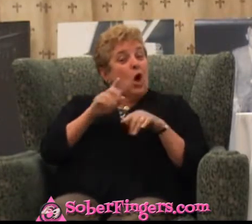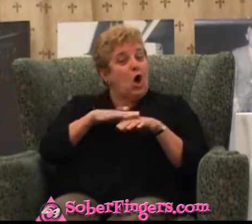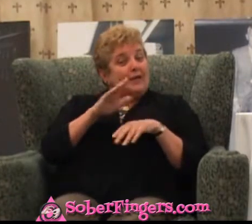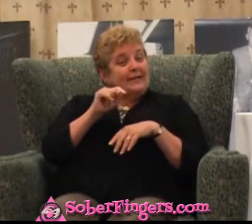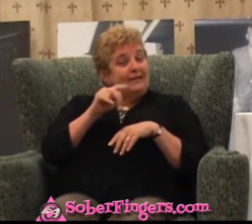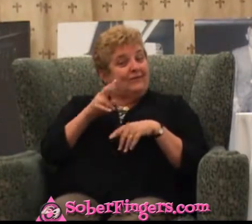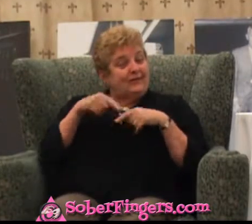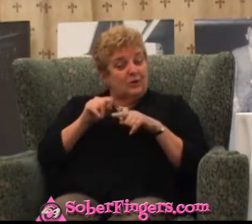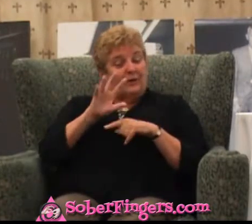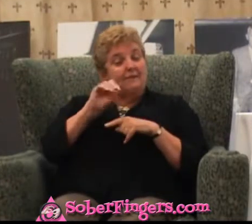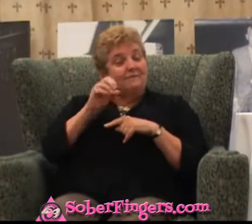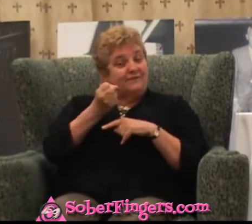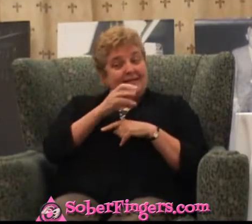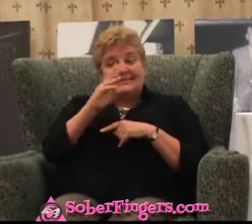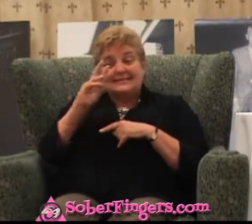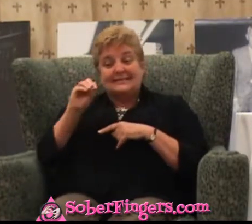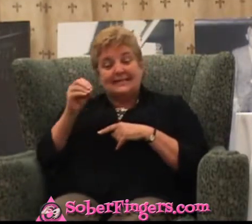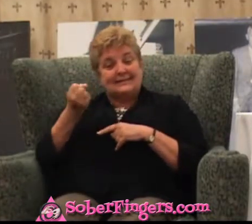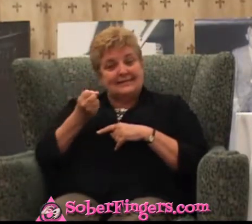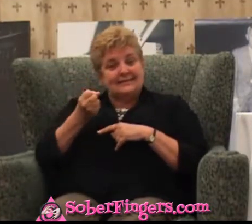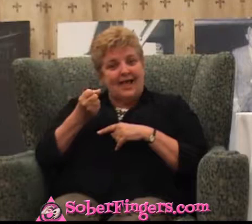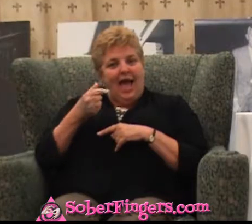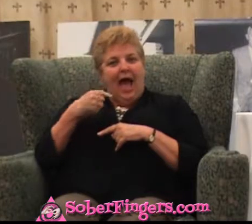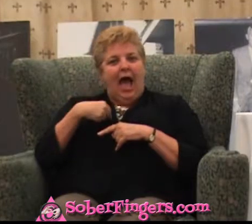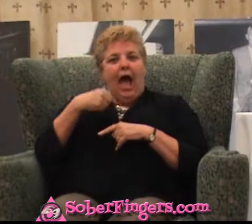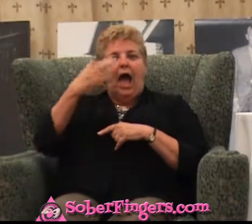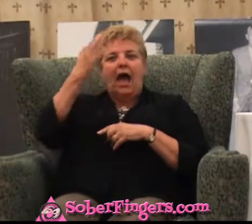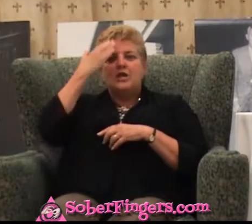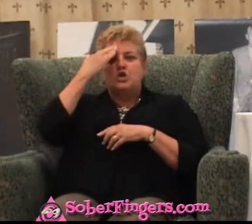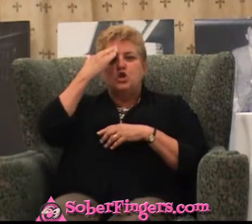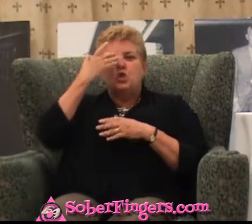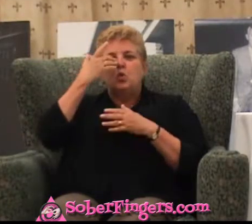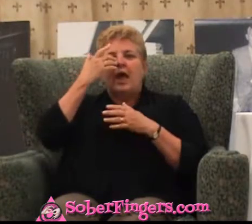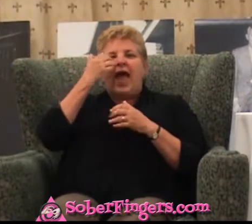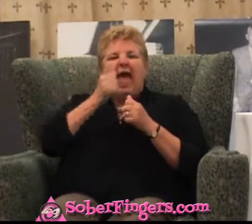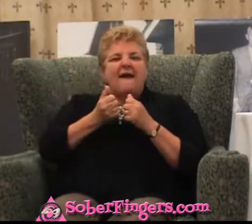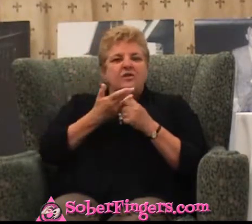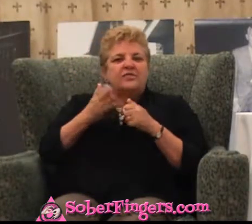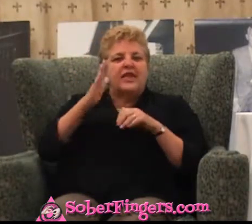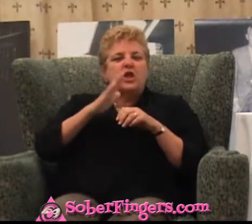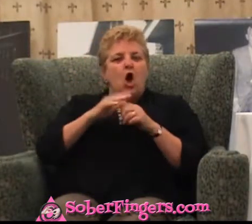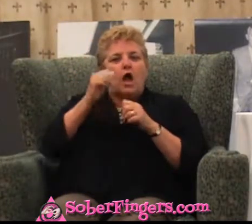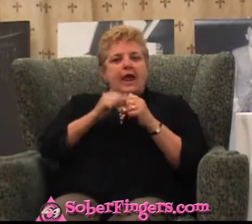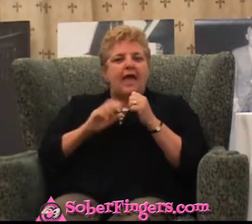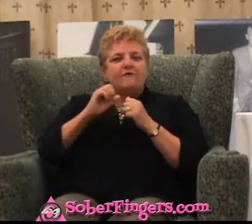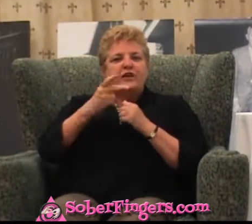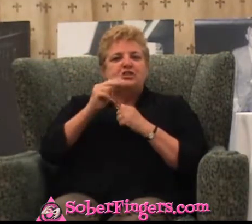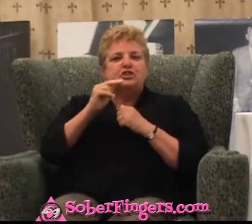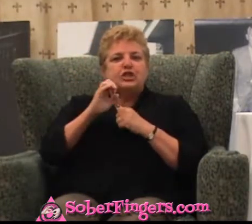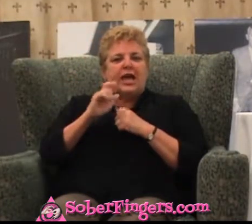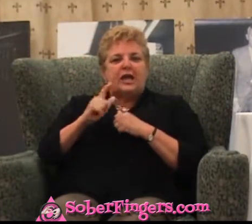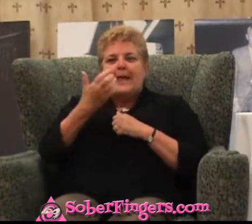60s. Because you see, I knew whatever was on any channel, any time of the day, any day of the